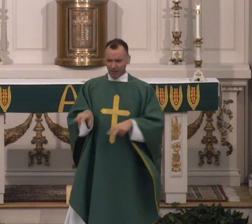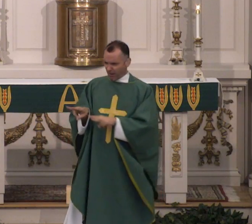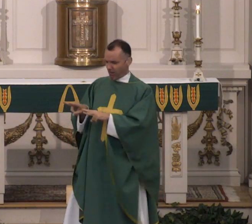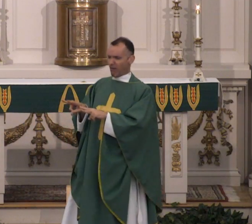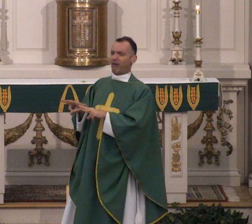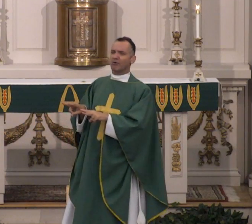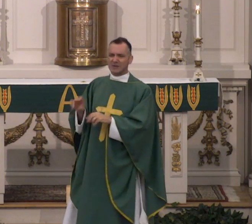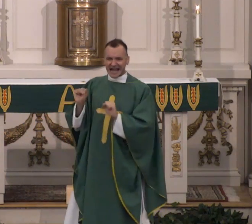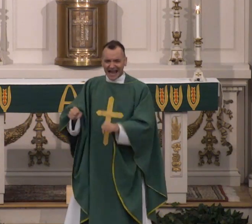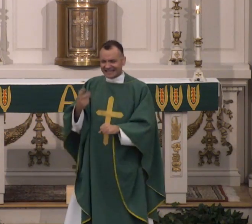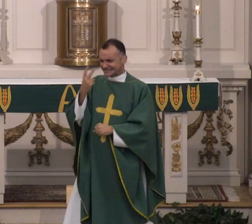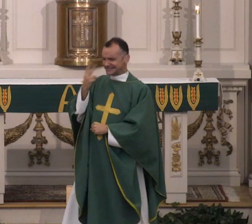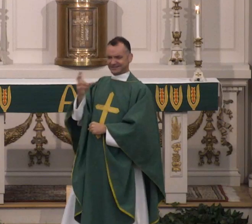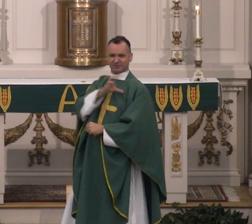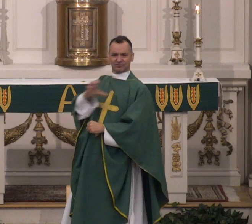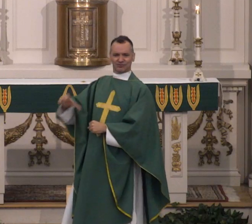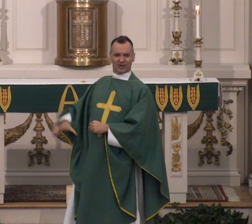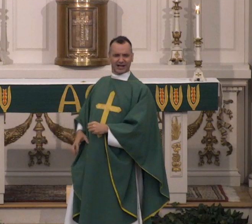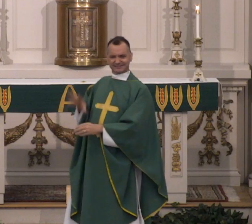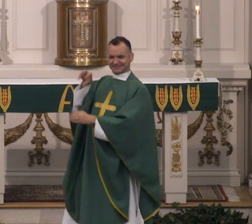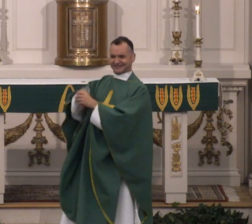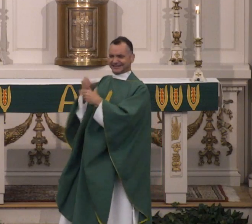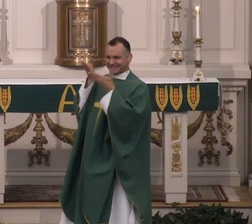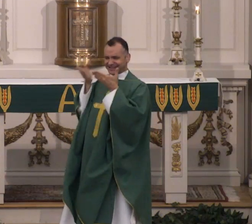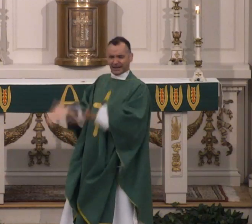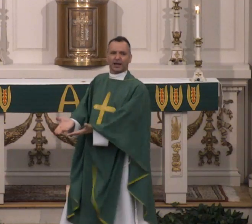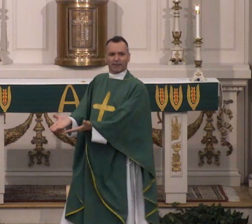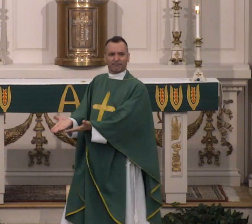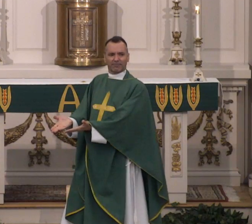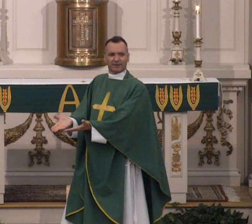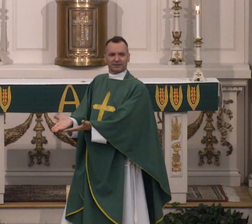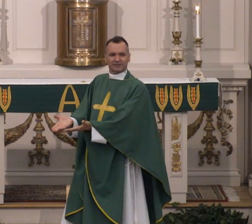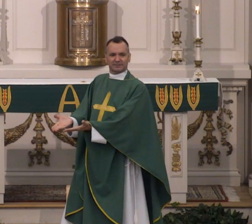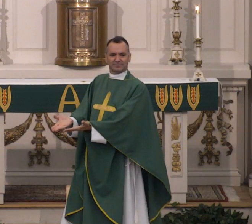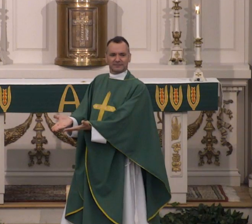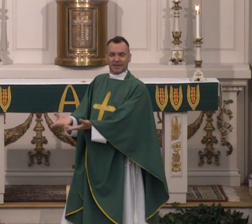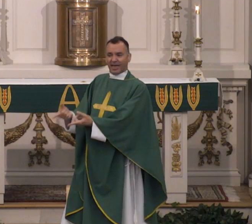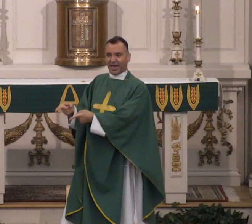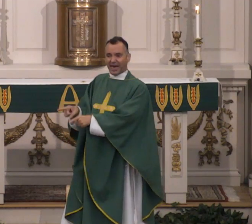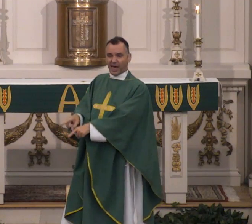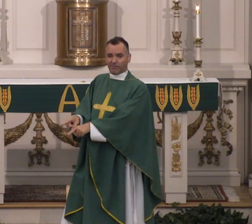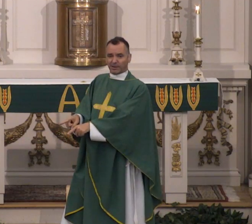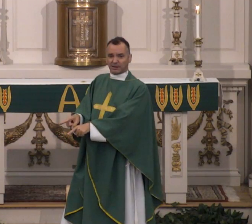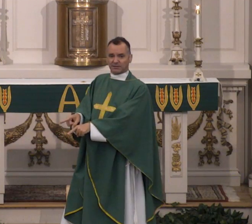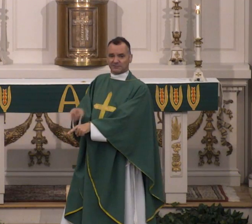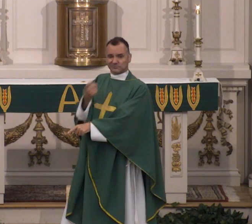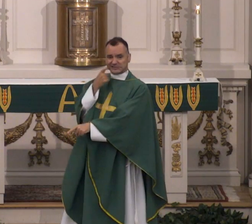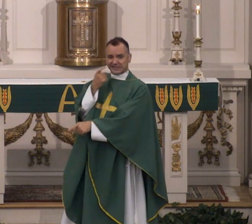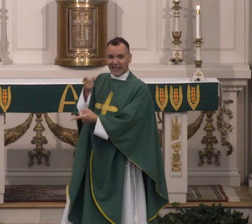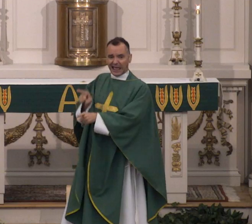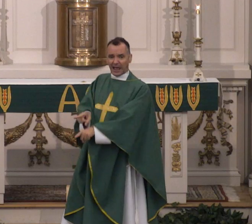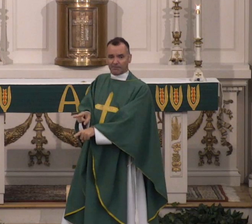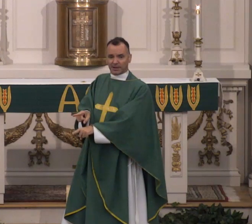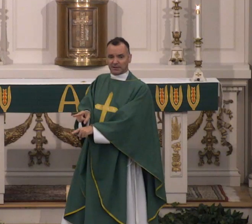generosity. We looked to him and saw Christ within him so very clearly.